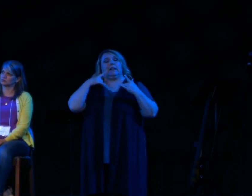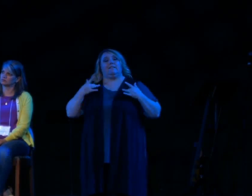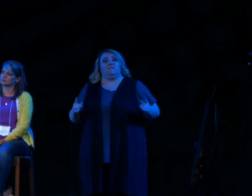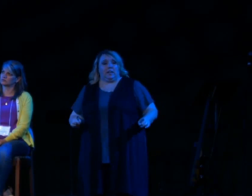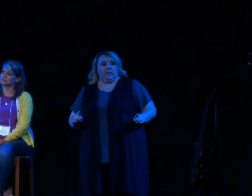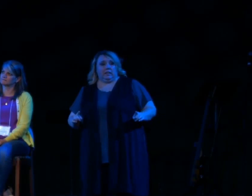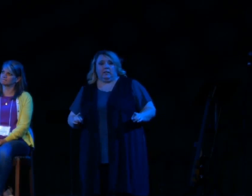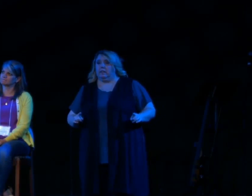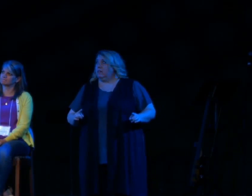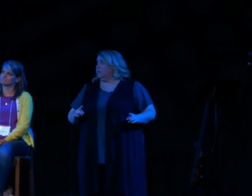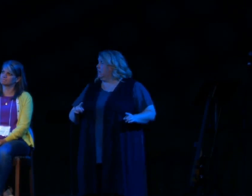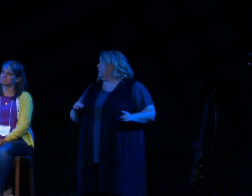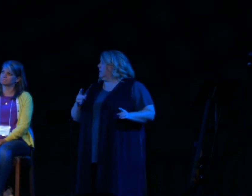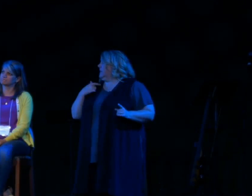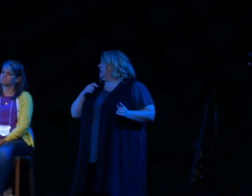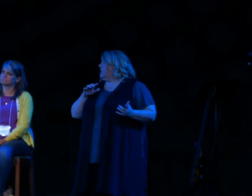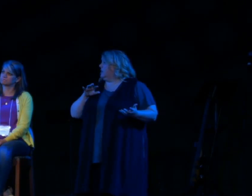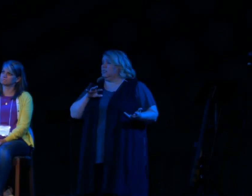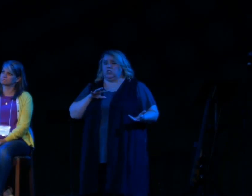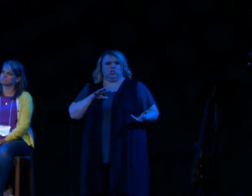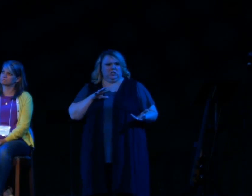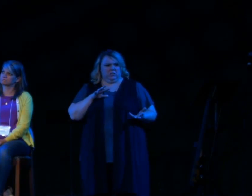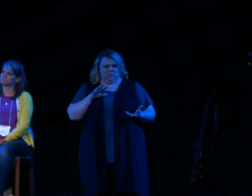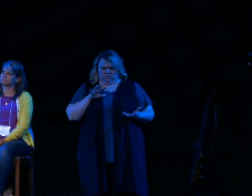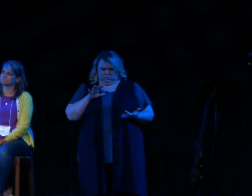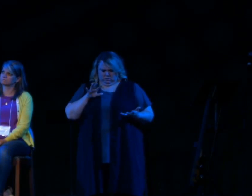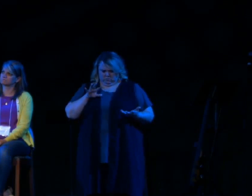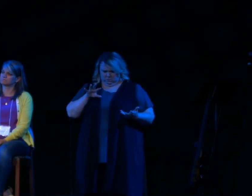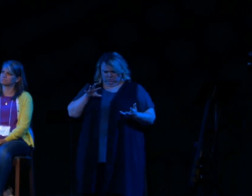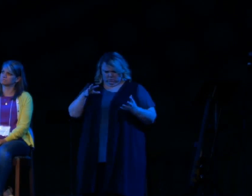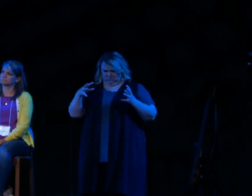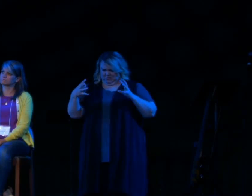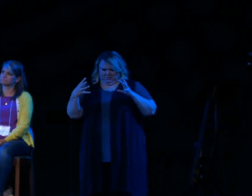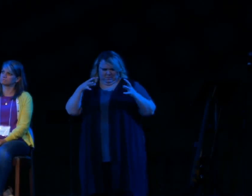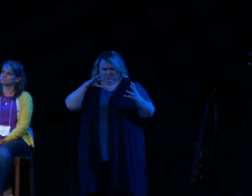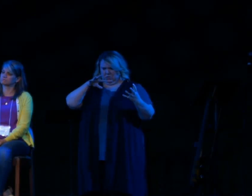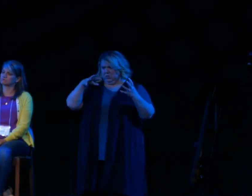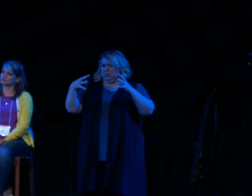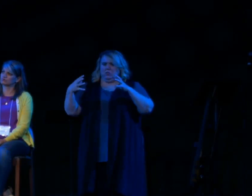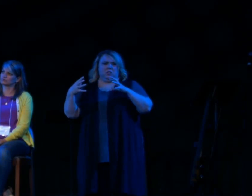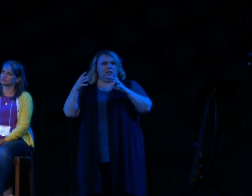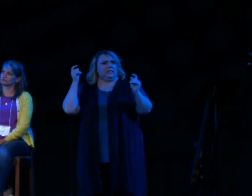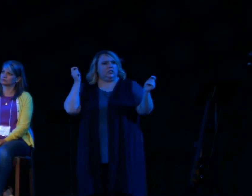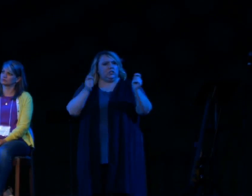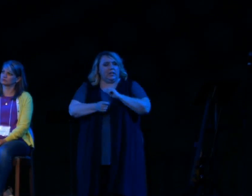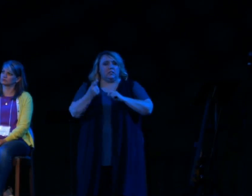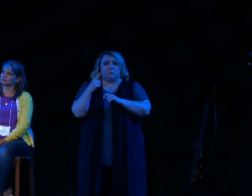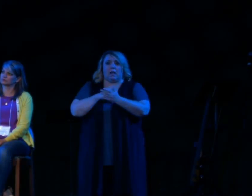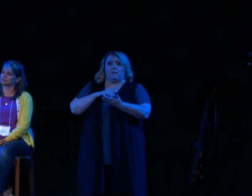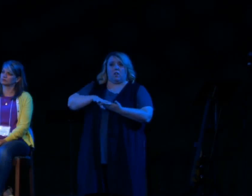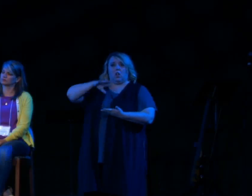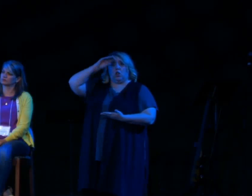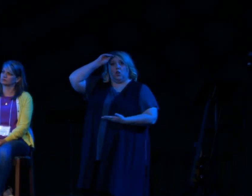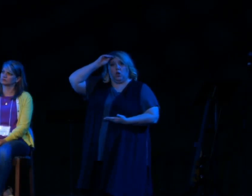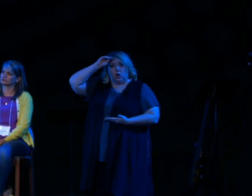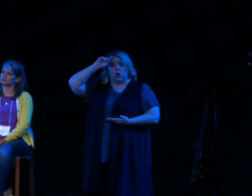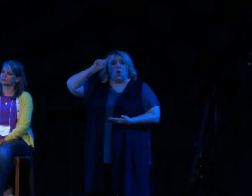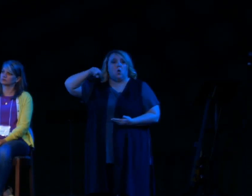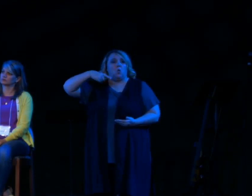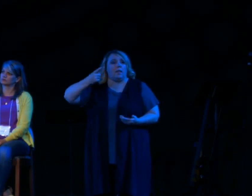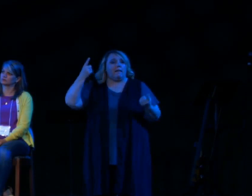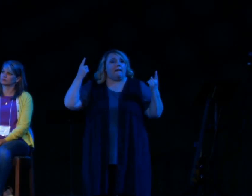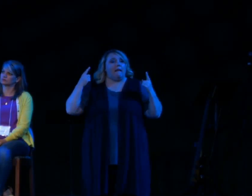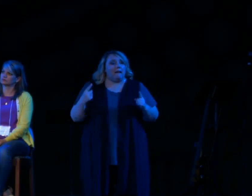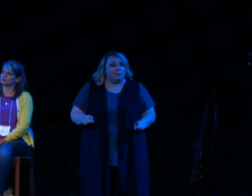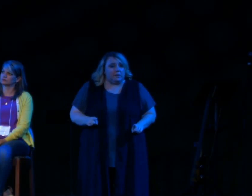It's a disturbance, if you will. And change, as far as I'm concerned, is something that I've learned only comes